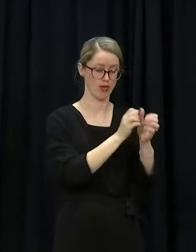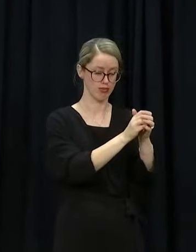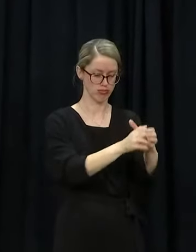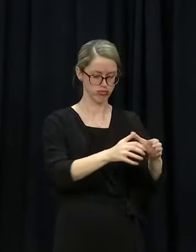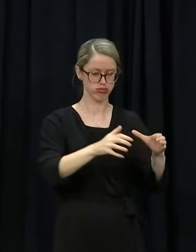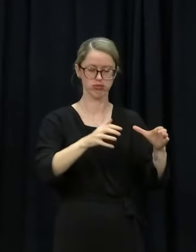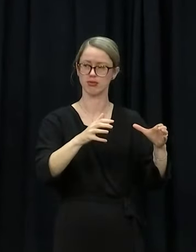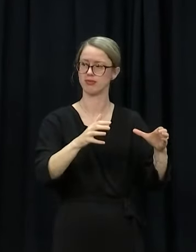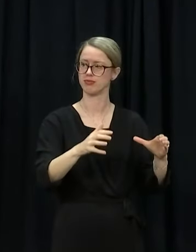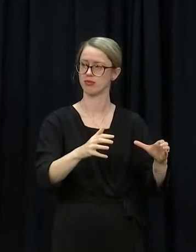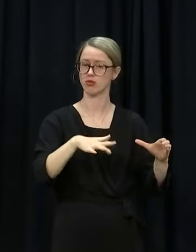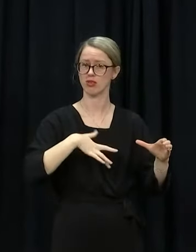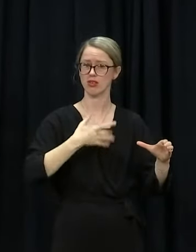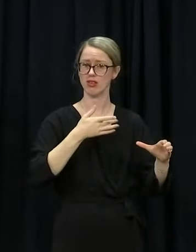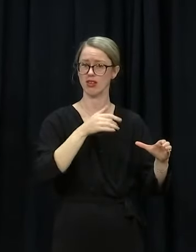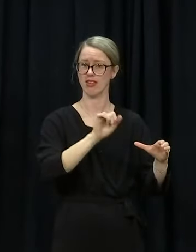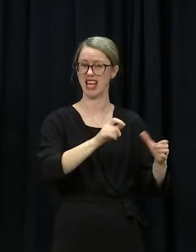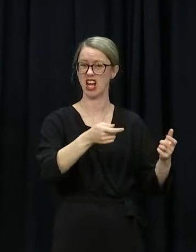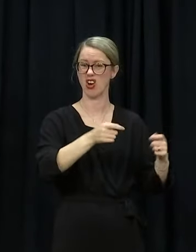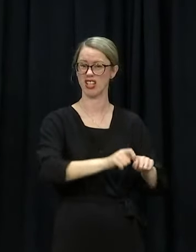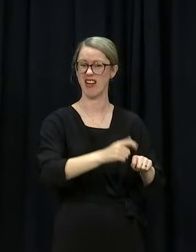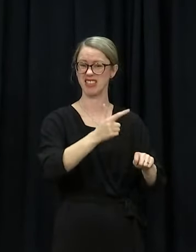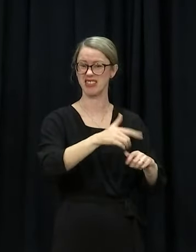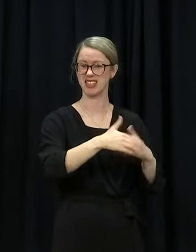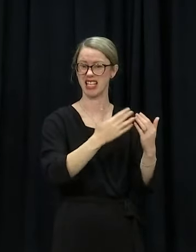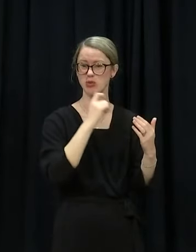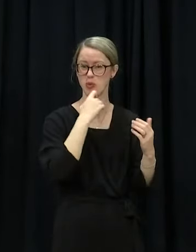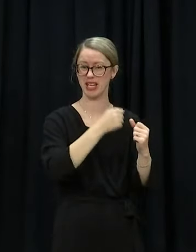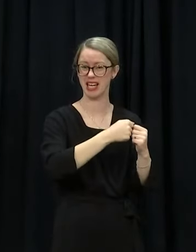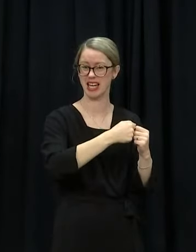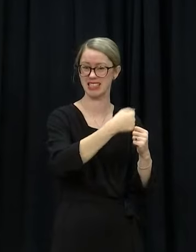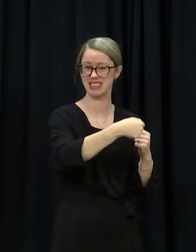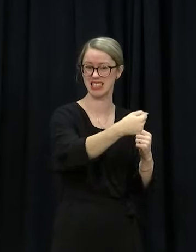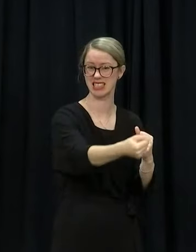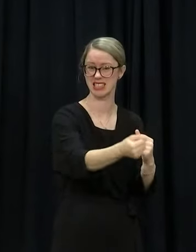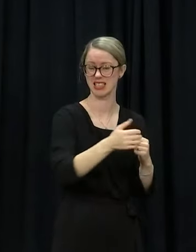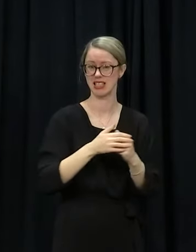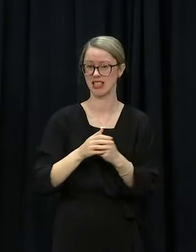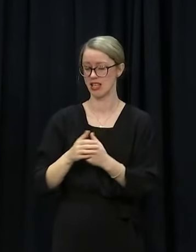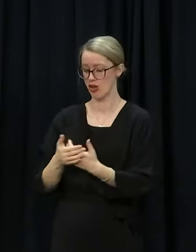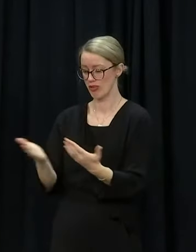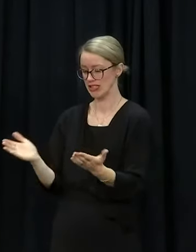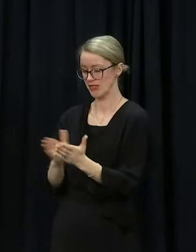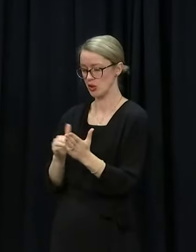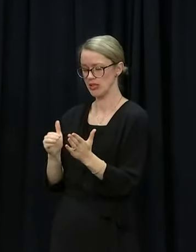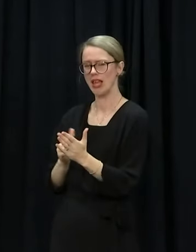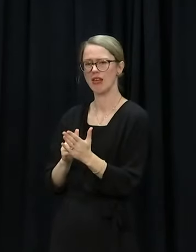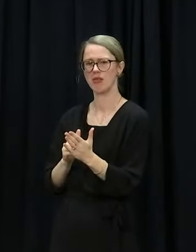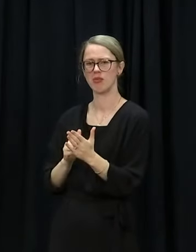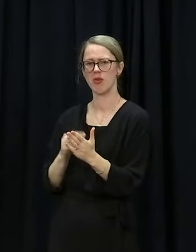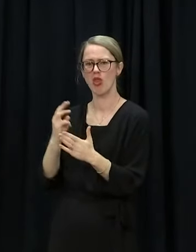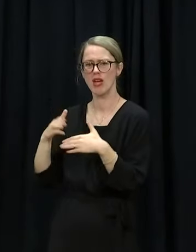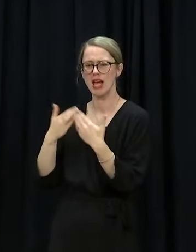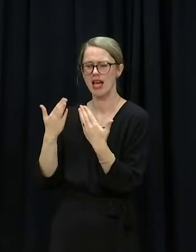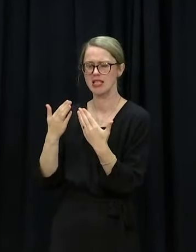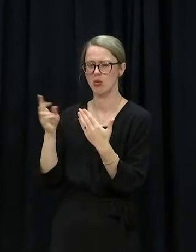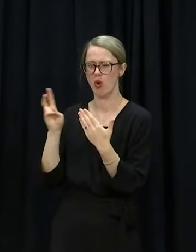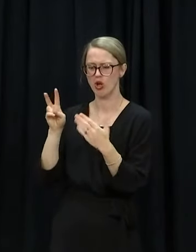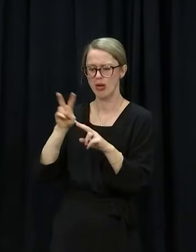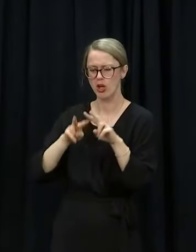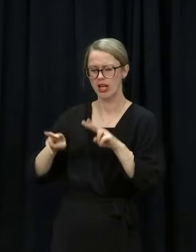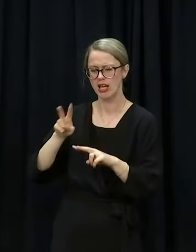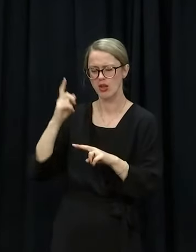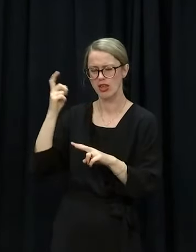that the lockdown settings will be extended tomorrow? And I guess for the rest of the country, what kind of things are we looking at in terms